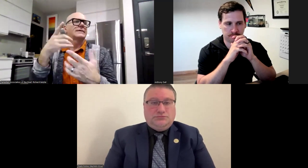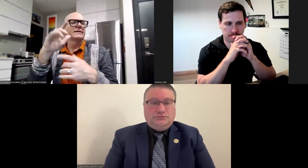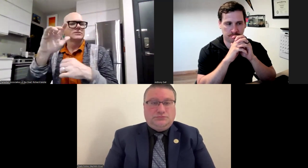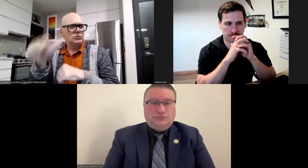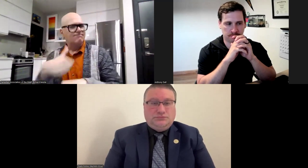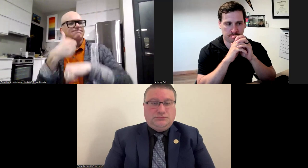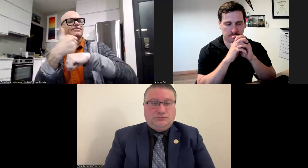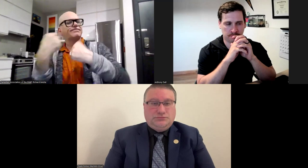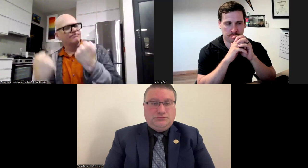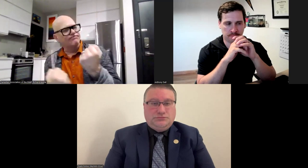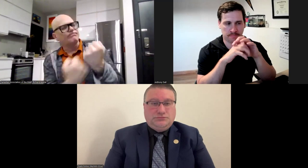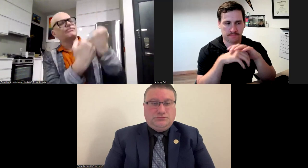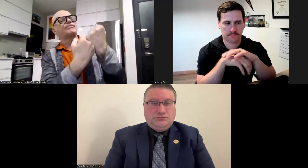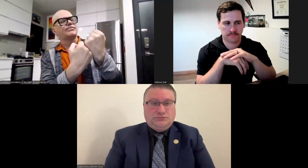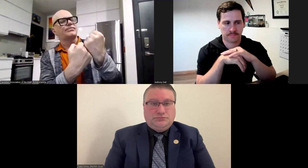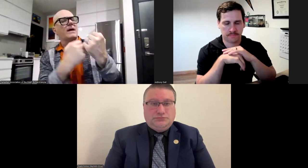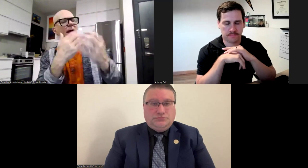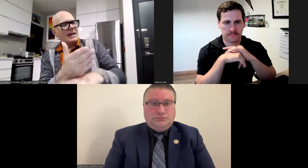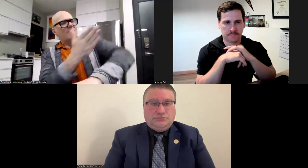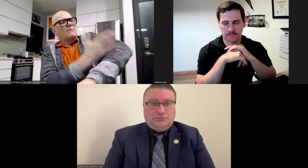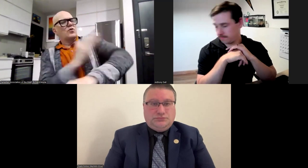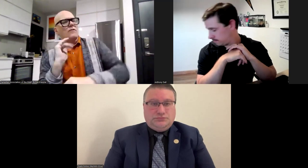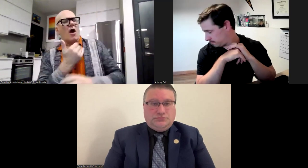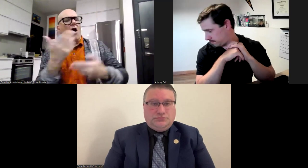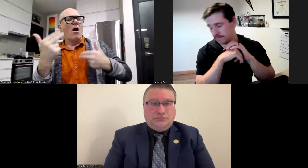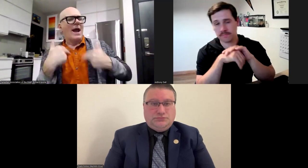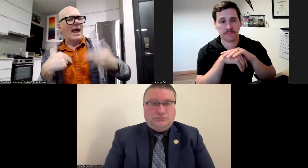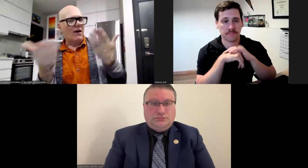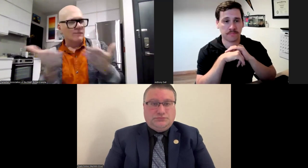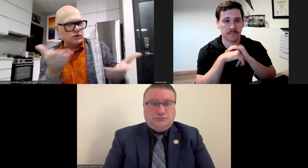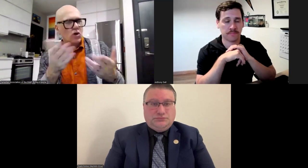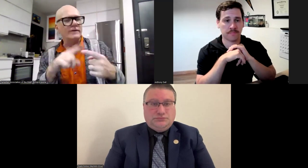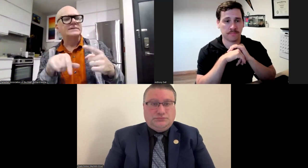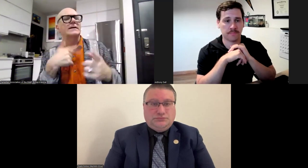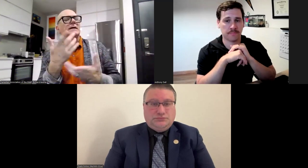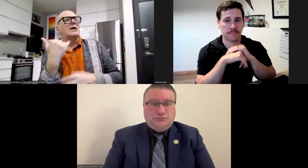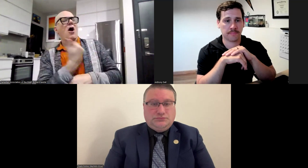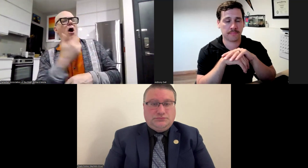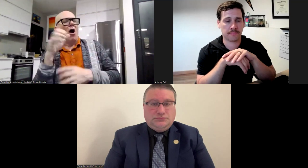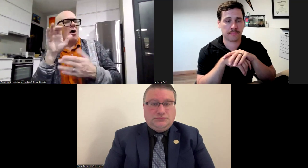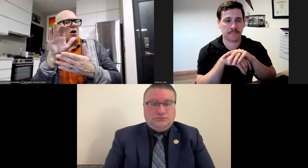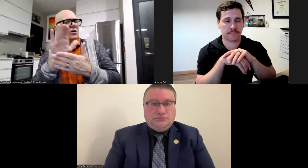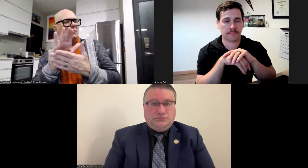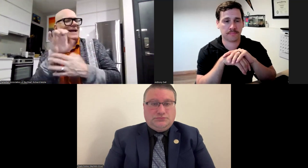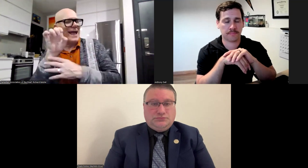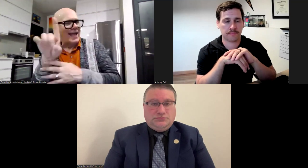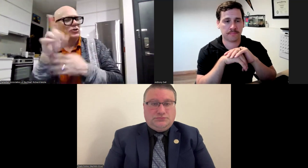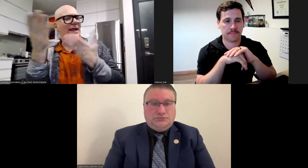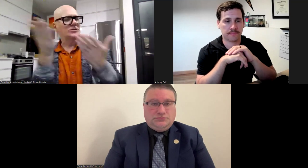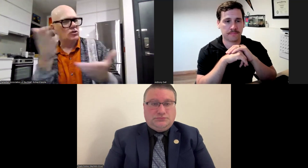kits as we are advocating with our local and provincial governments in order to talk about whether that's health and human